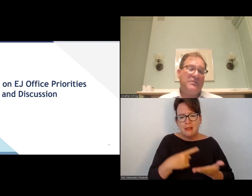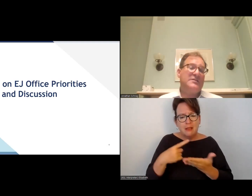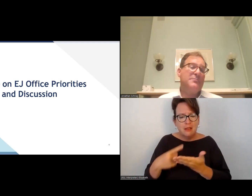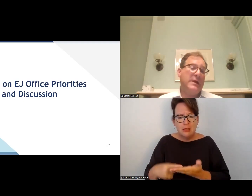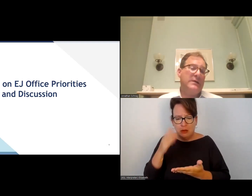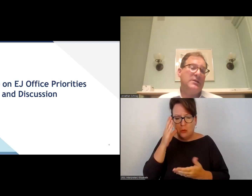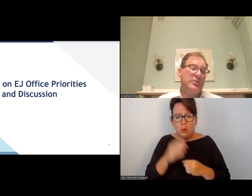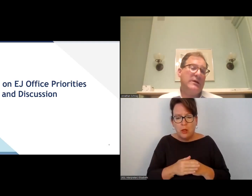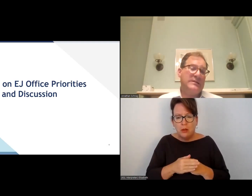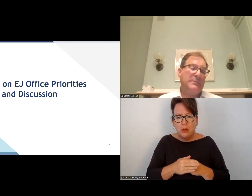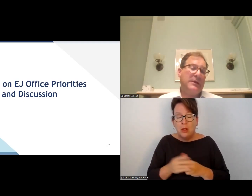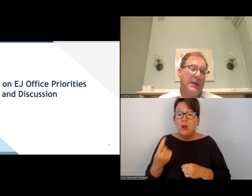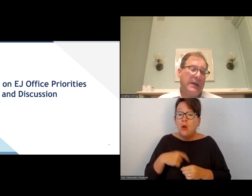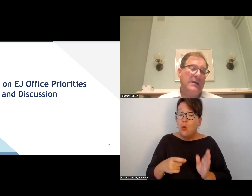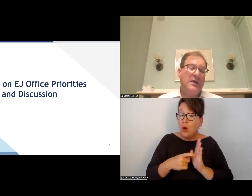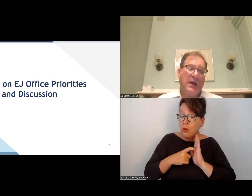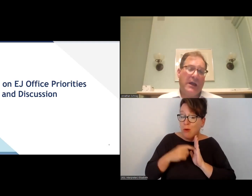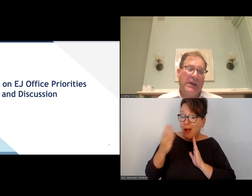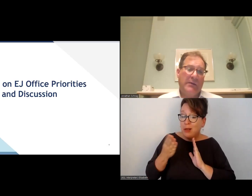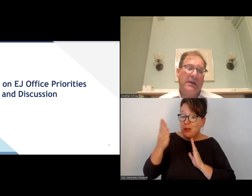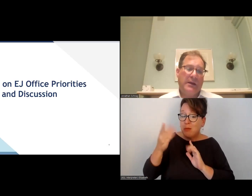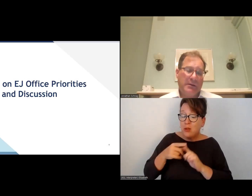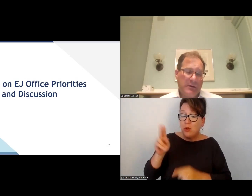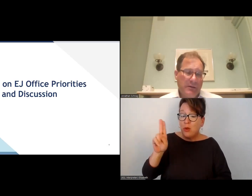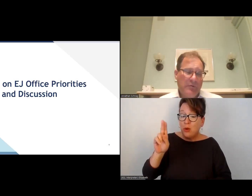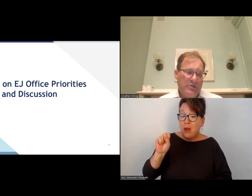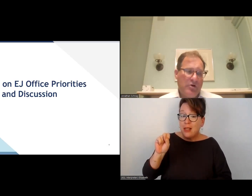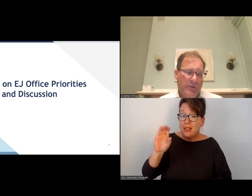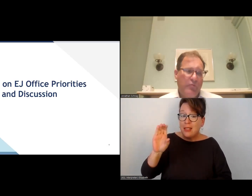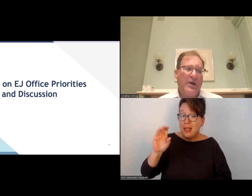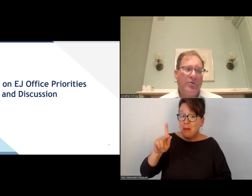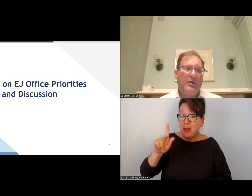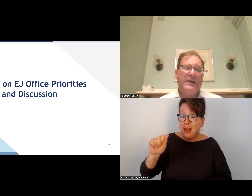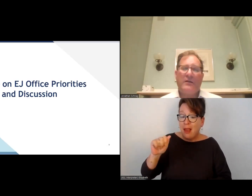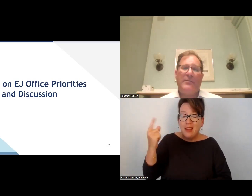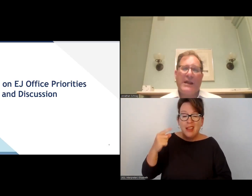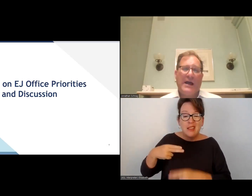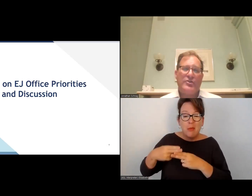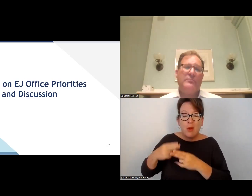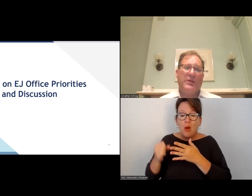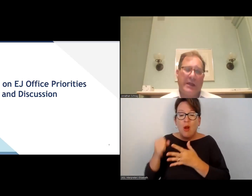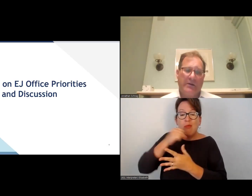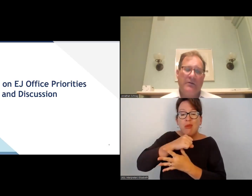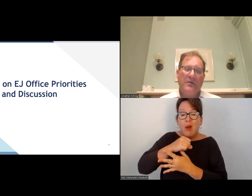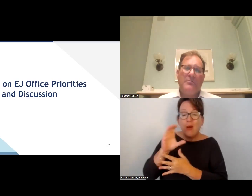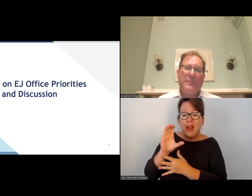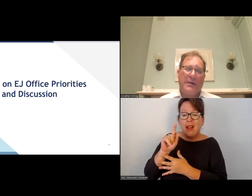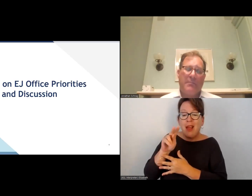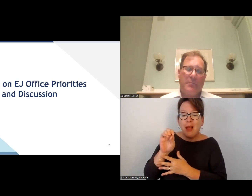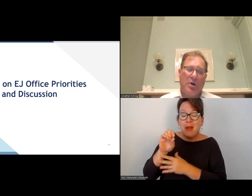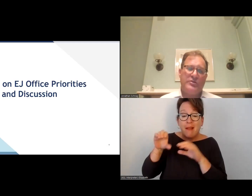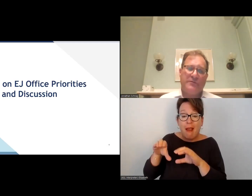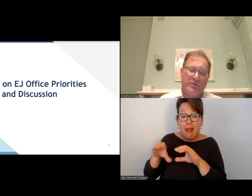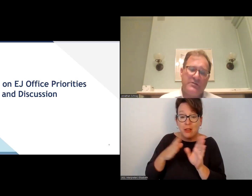We have to submit to US EPA a what's called the Priority Climate Action Plan